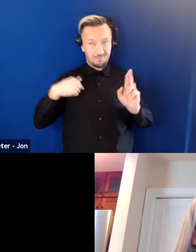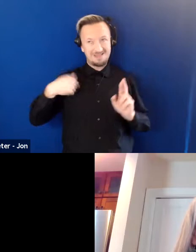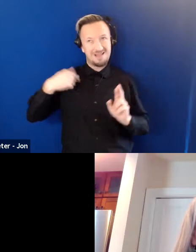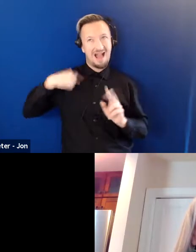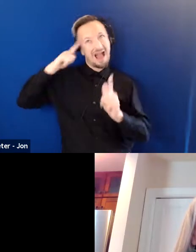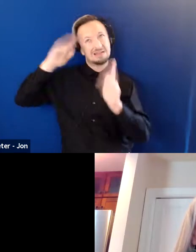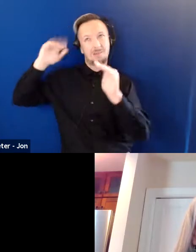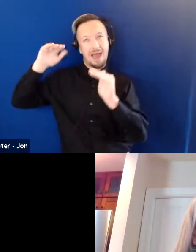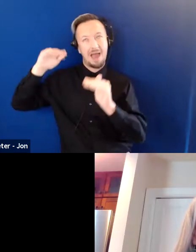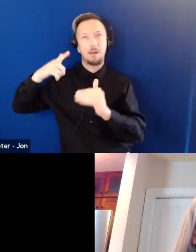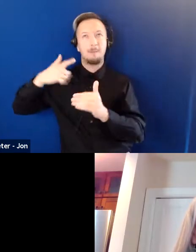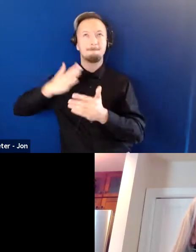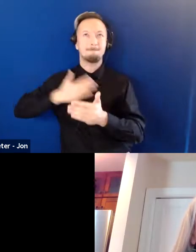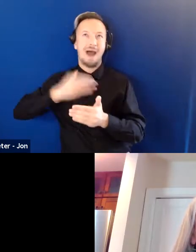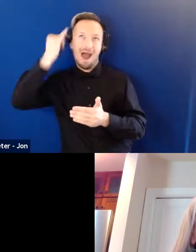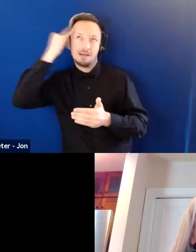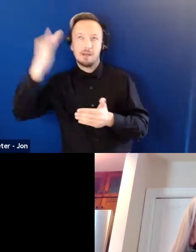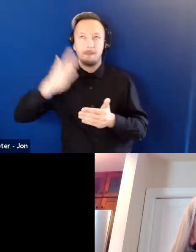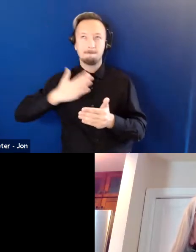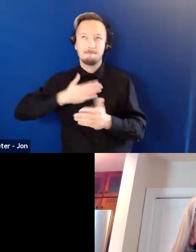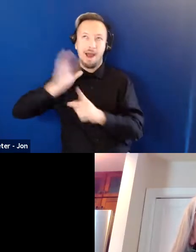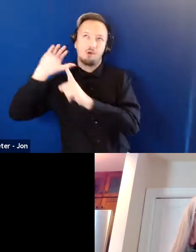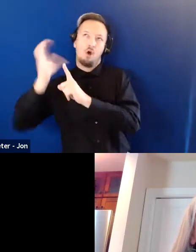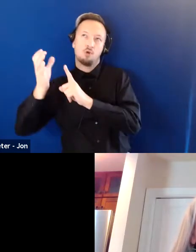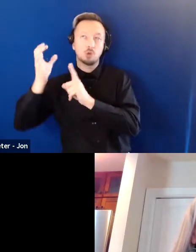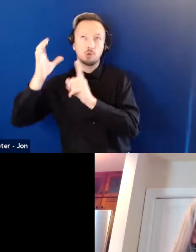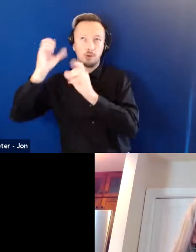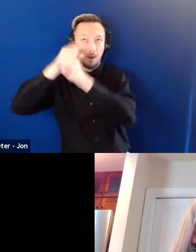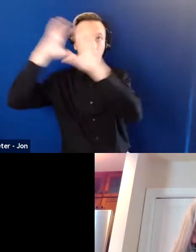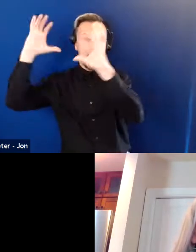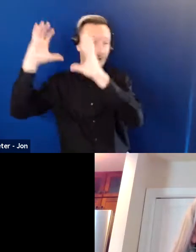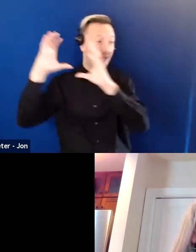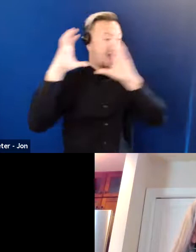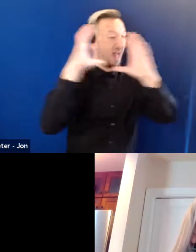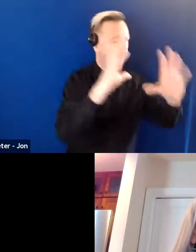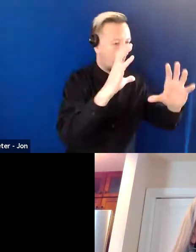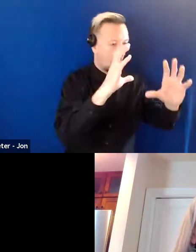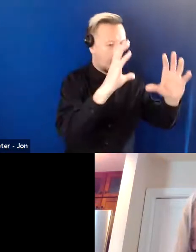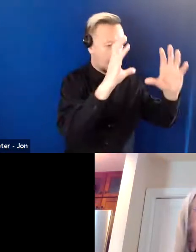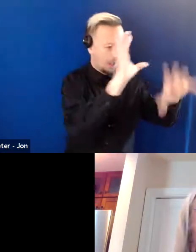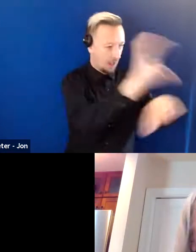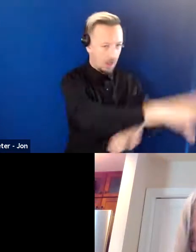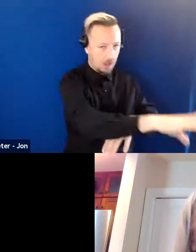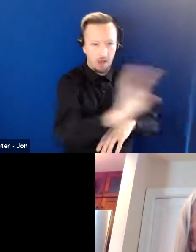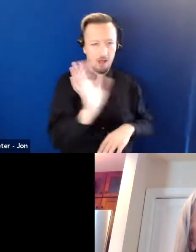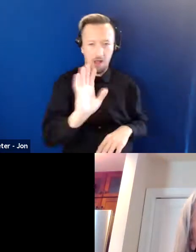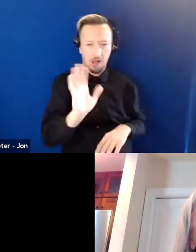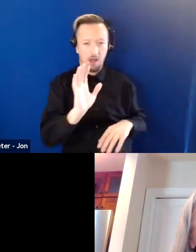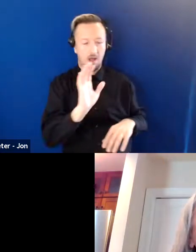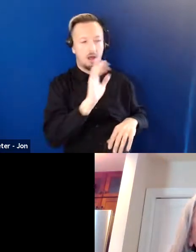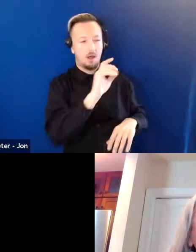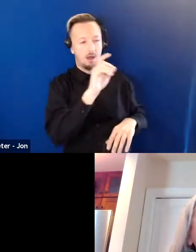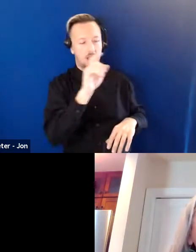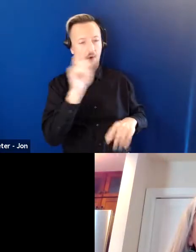your culture, but to really sit and listen to what they're saying, what their needs are, and